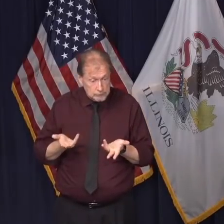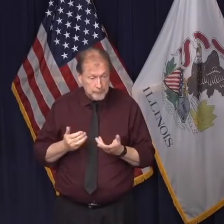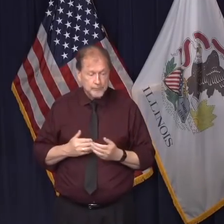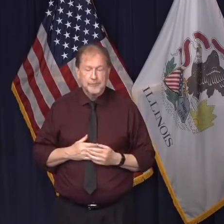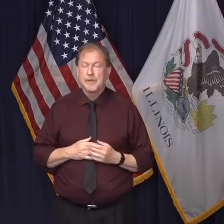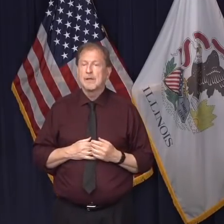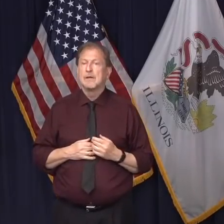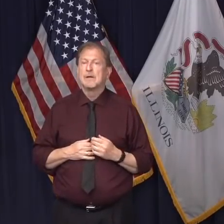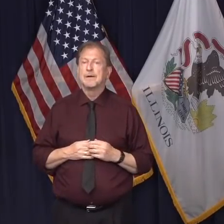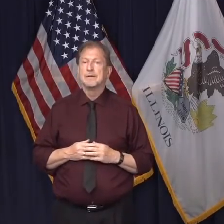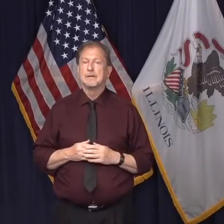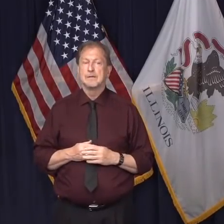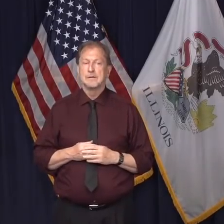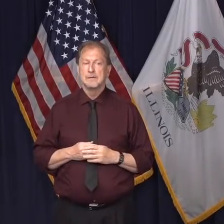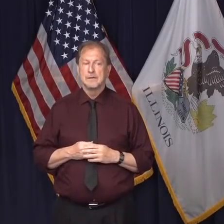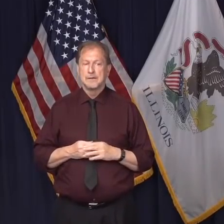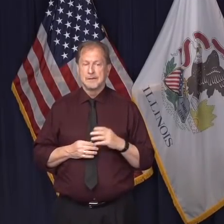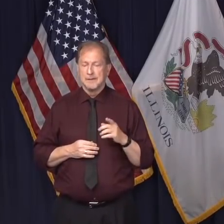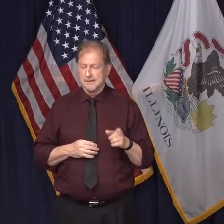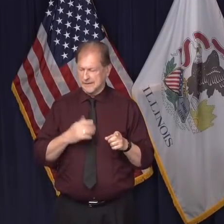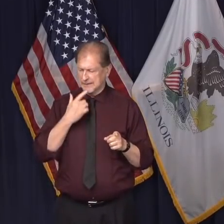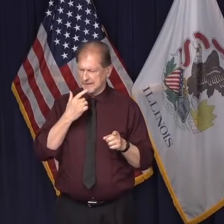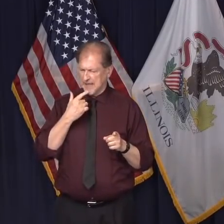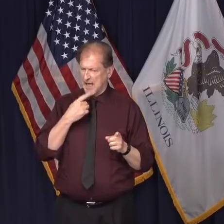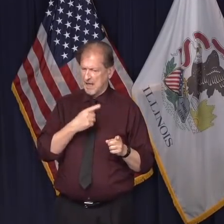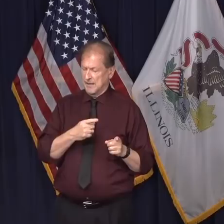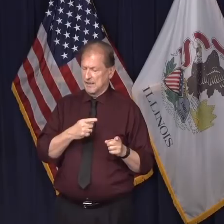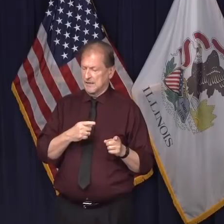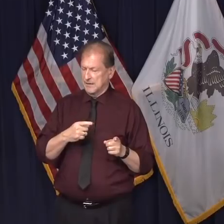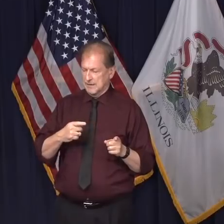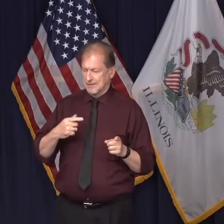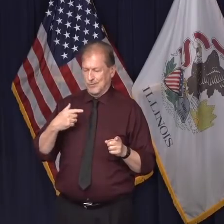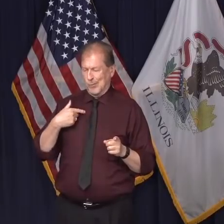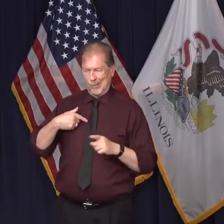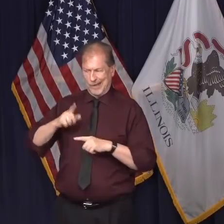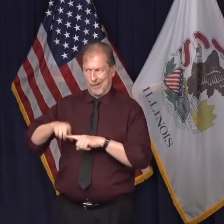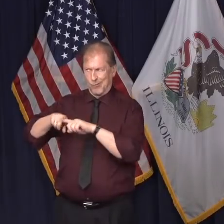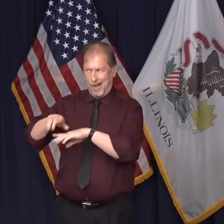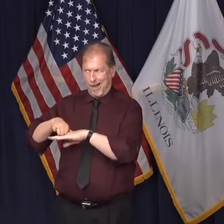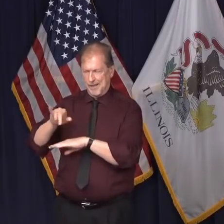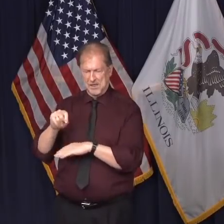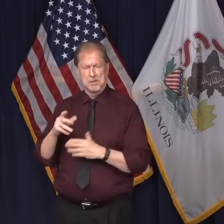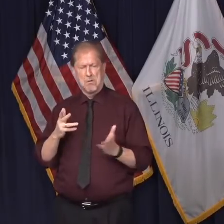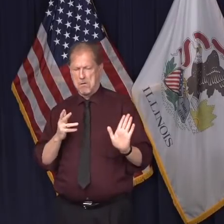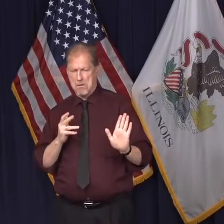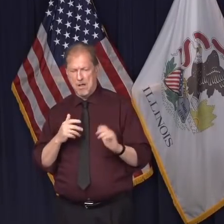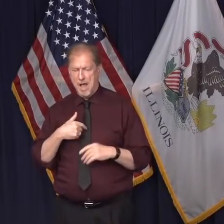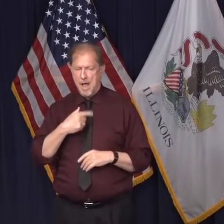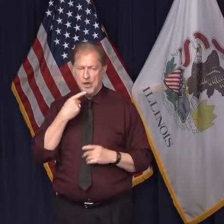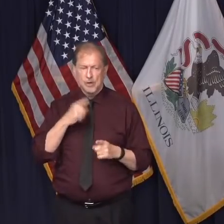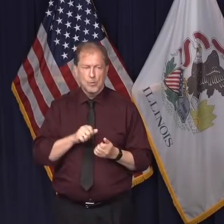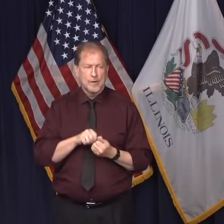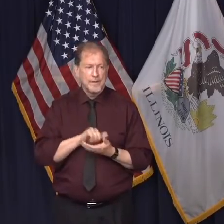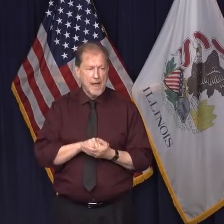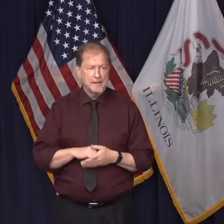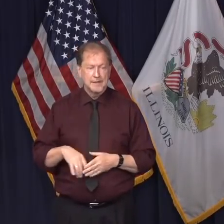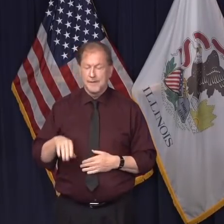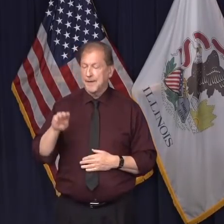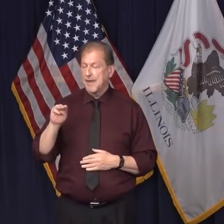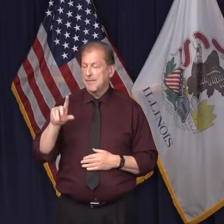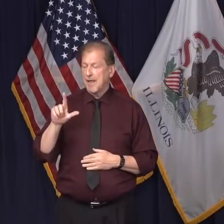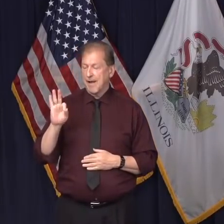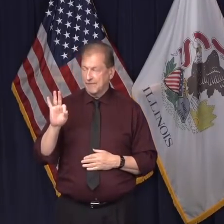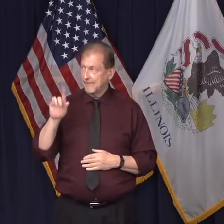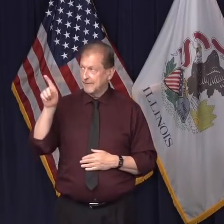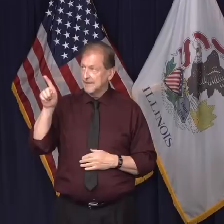I would disagree with the sense of precarious funding. The MLF is not a precarious